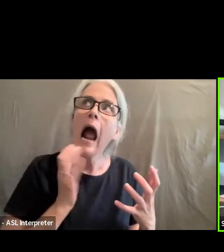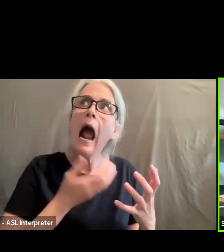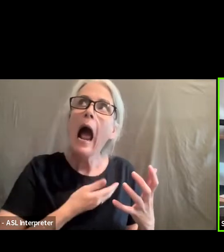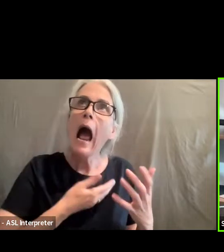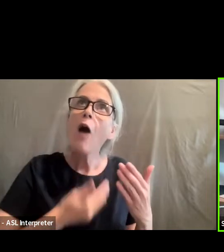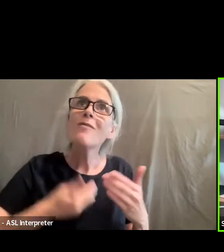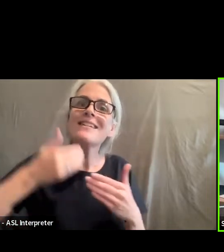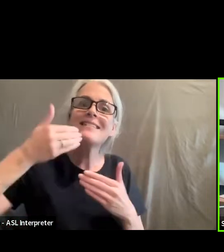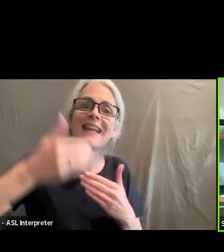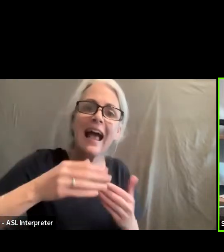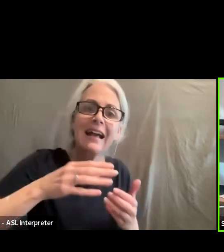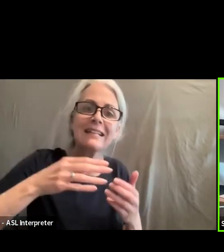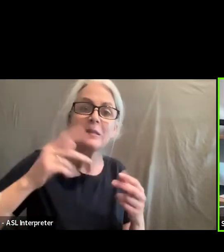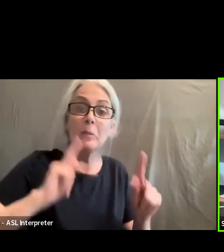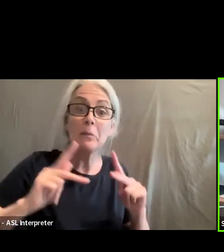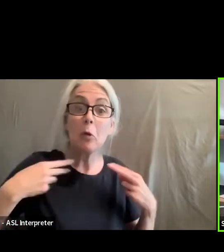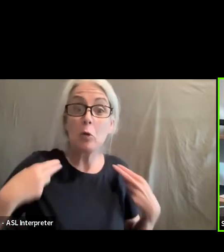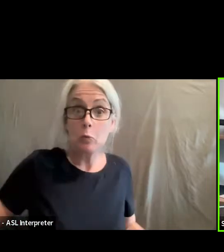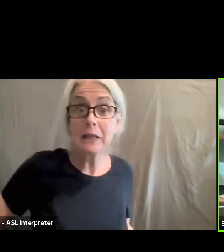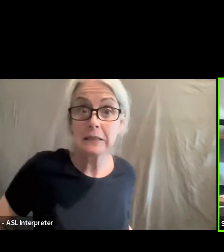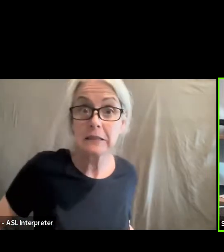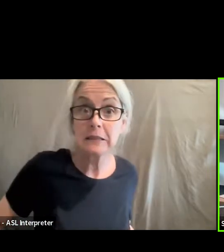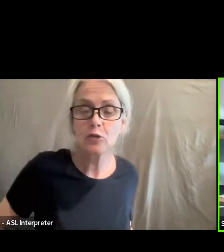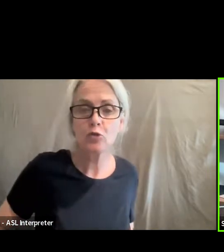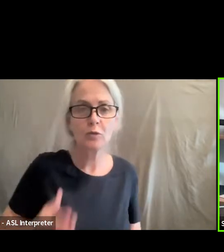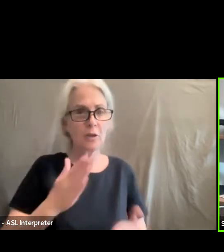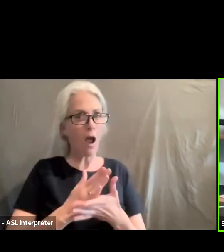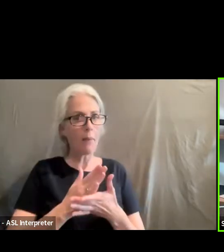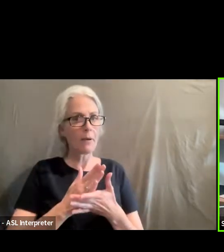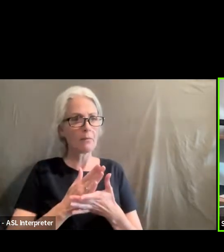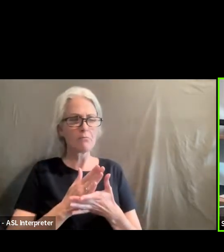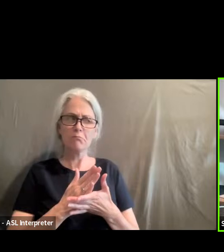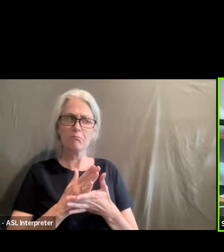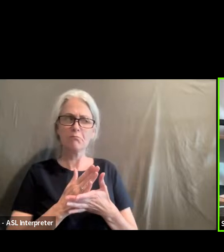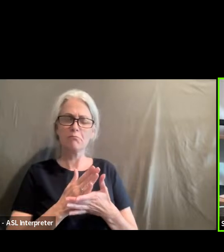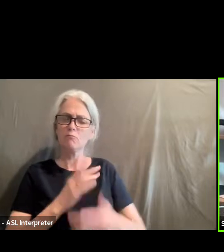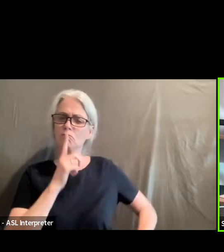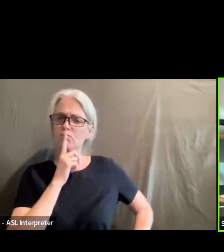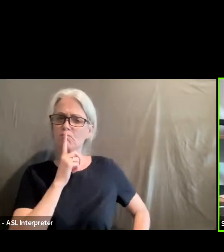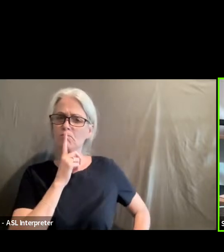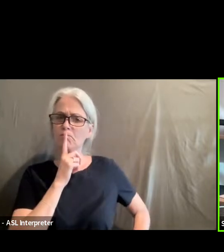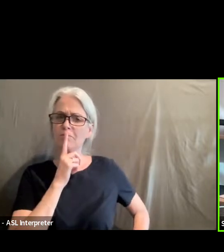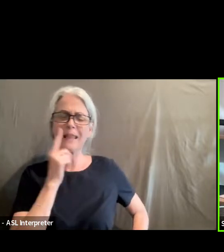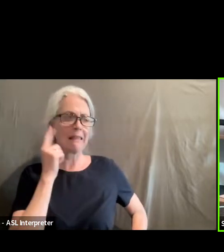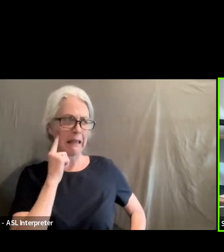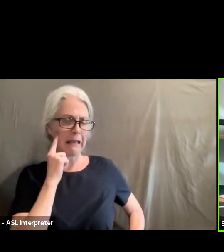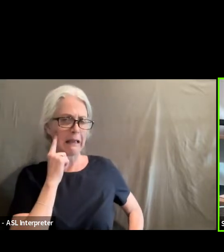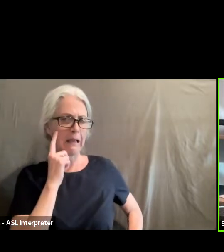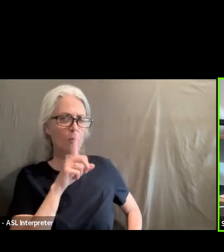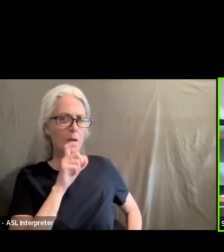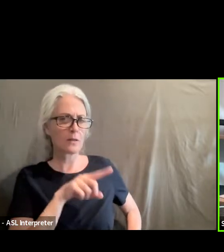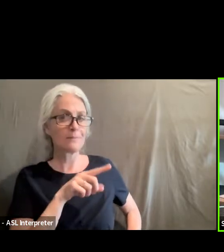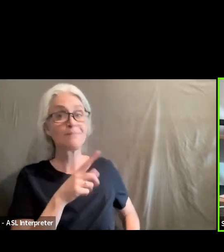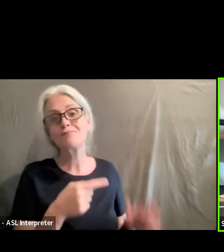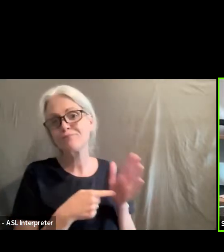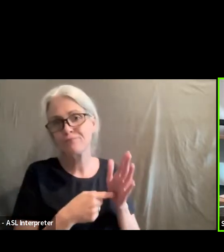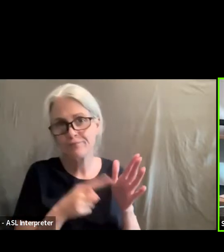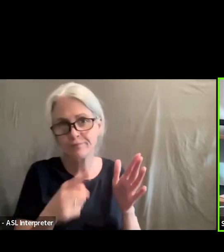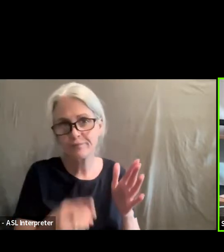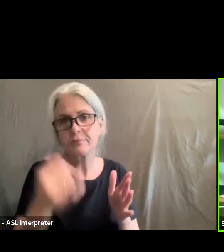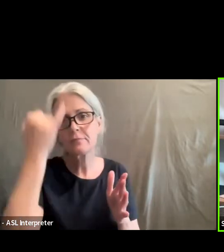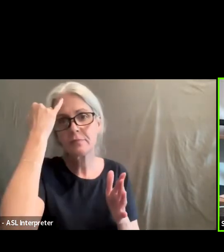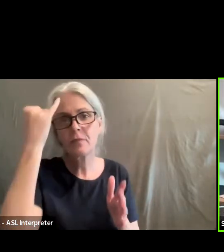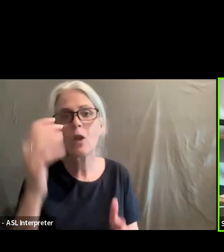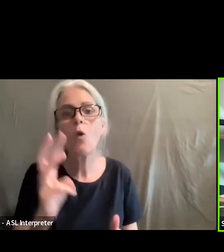next generation of humans to stop and think and ask questions. Like for instance, you brought up this idea about the